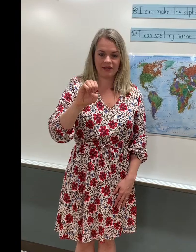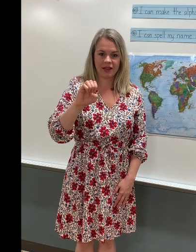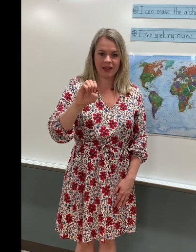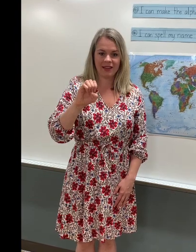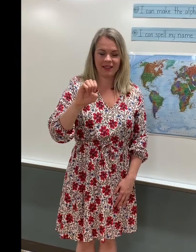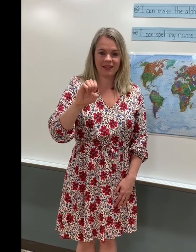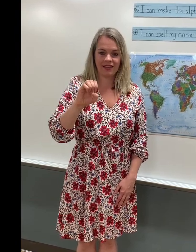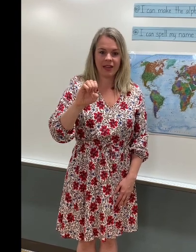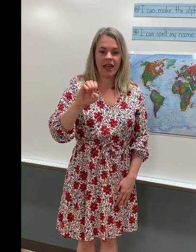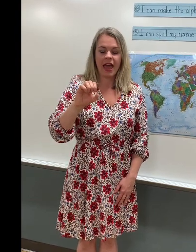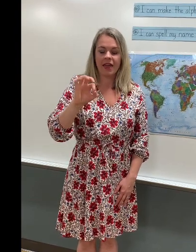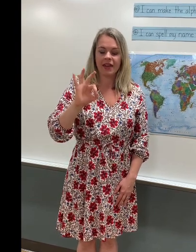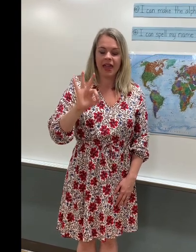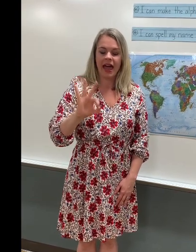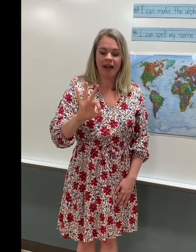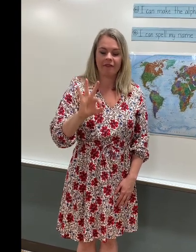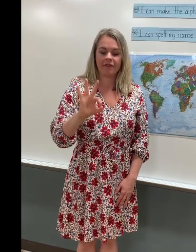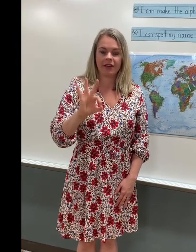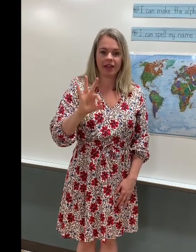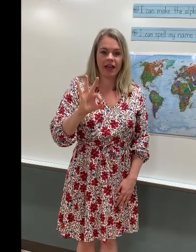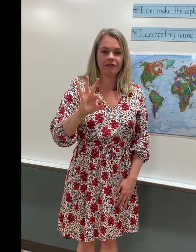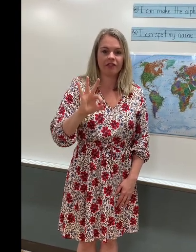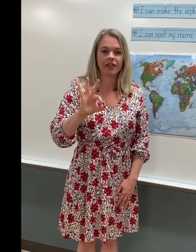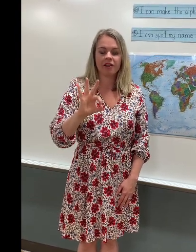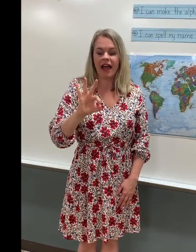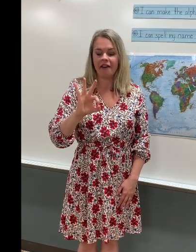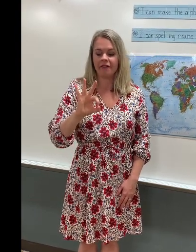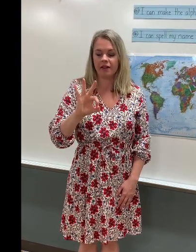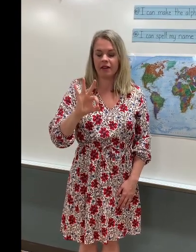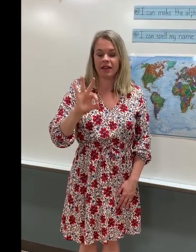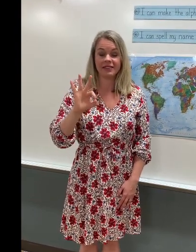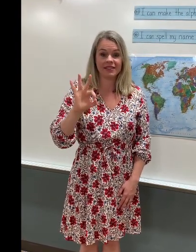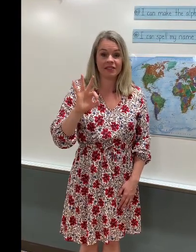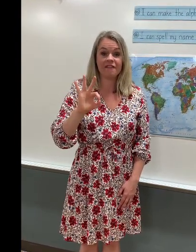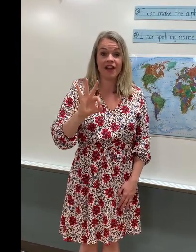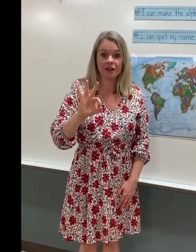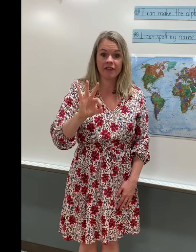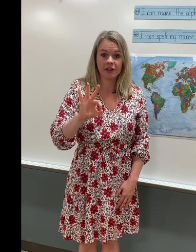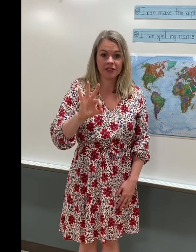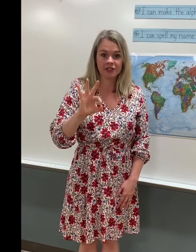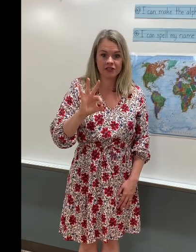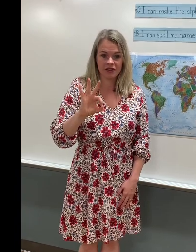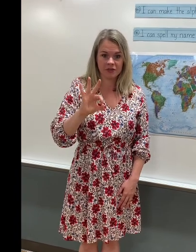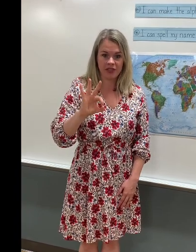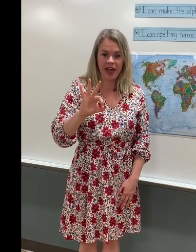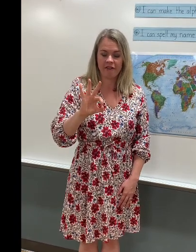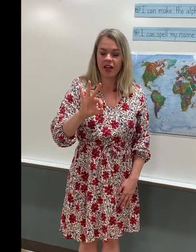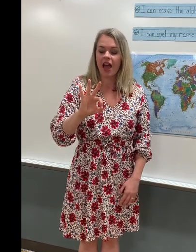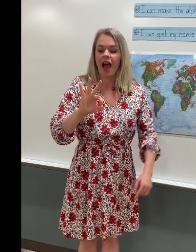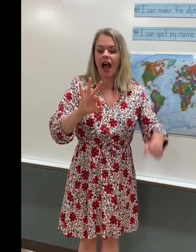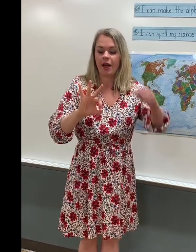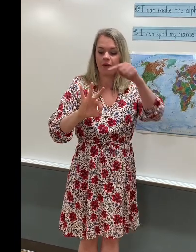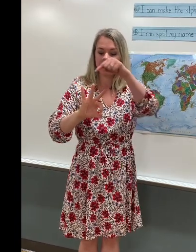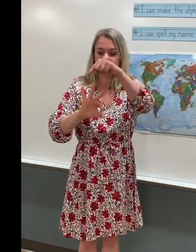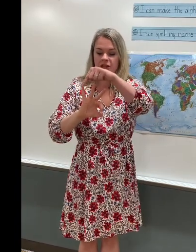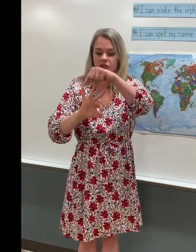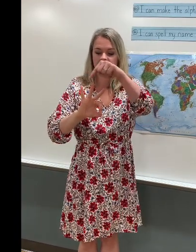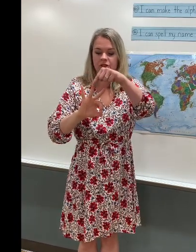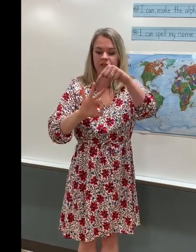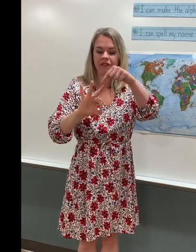okay, and then F. And for the letter F, since firefighters starts with F, I always imagine these are the